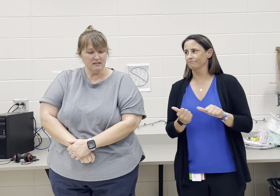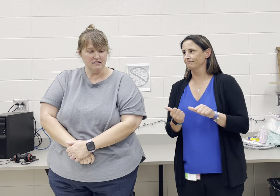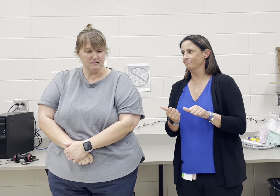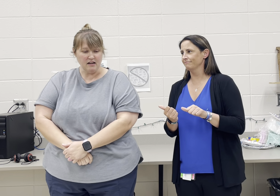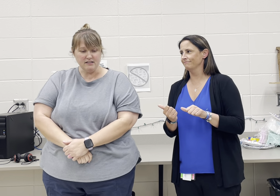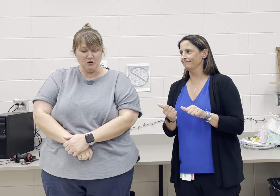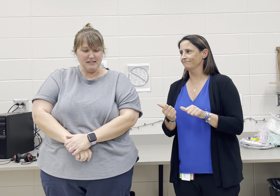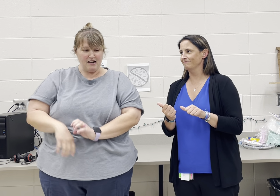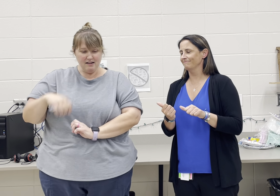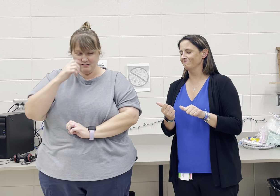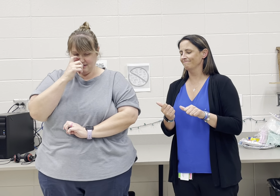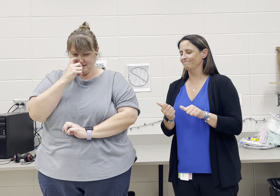Not a tootie tie.